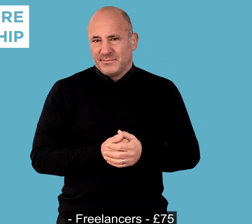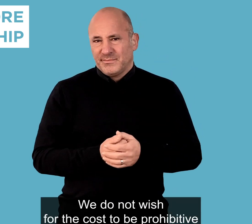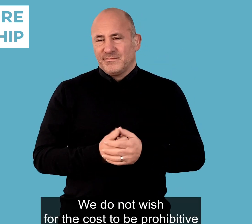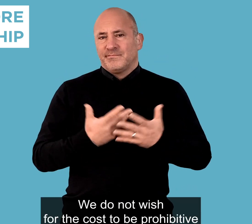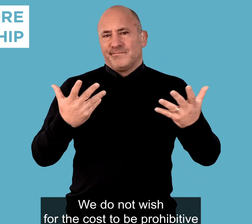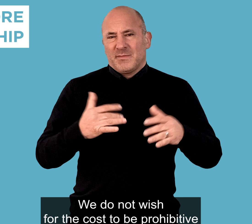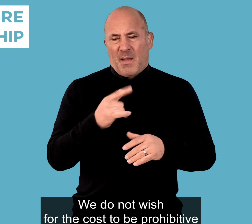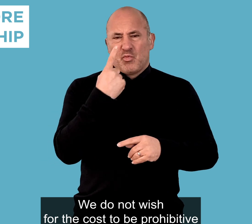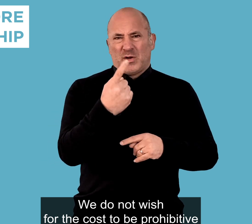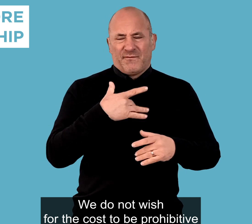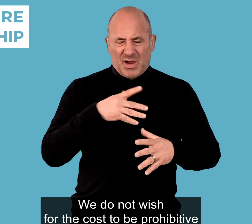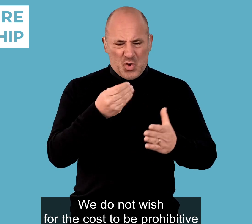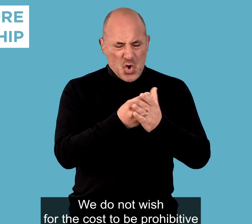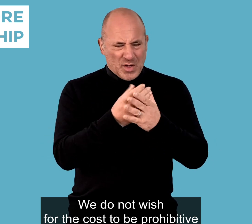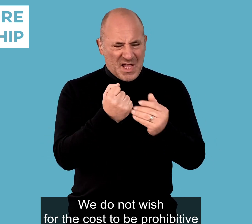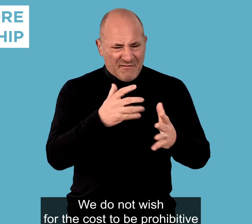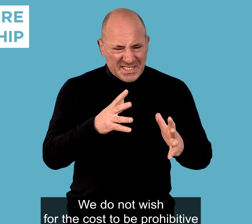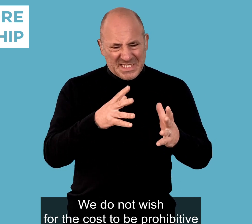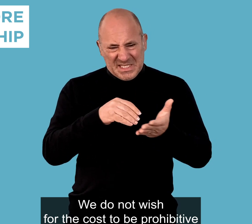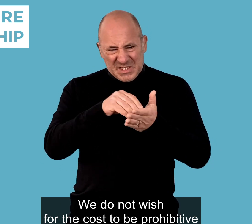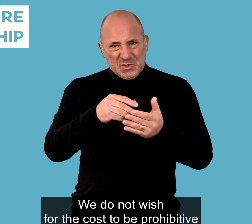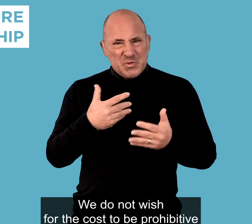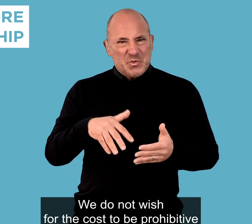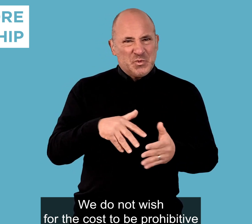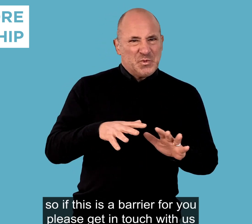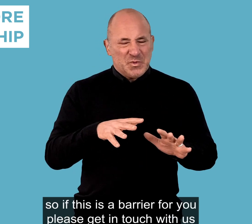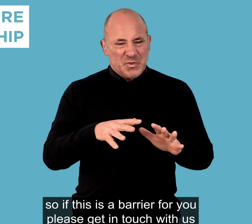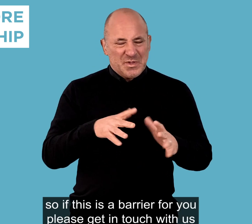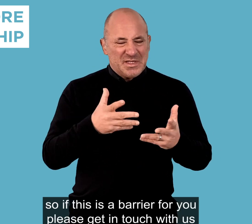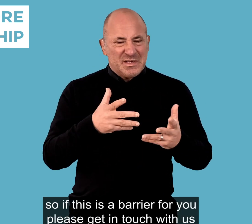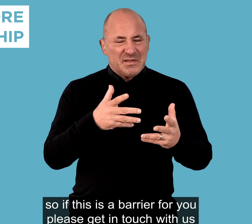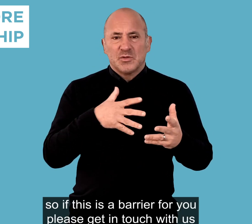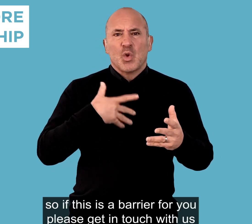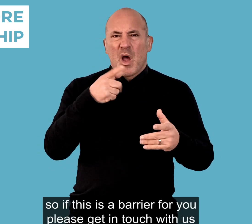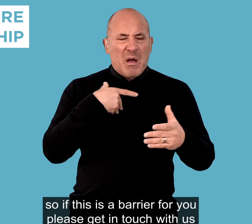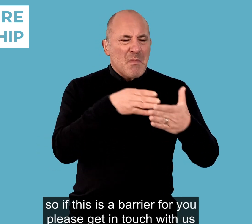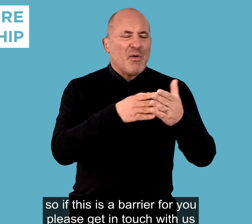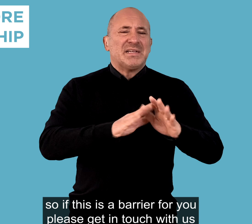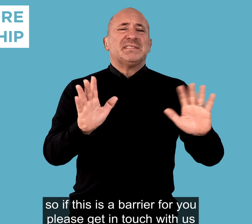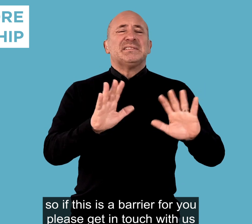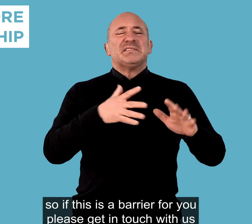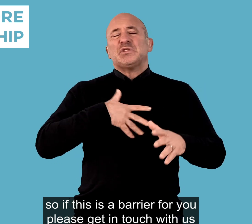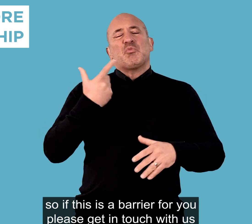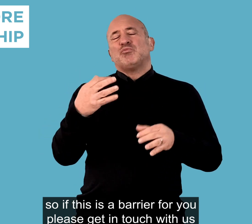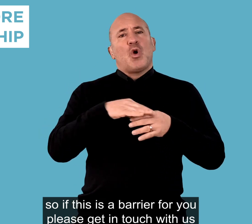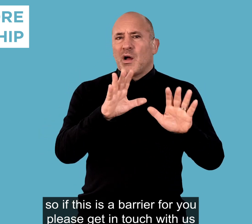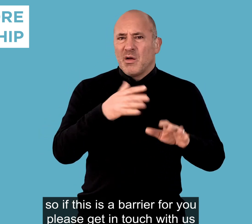We do not wish for the cost to be prohibitive. So, if this is a barrier for you, please get in touch with us.